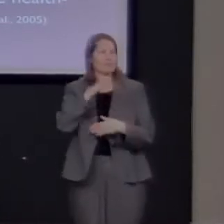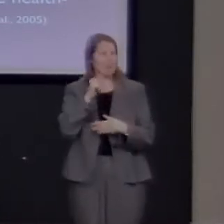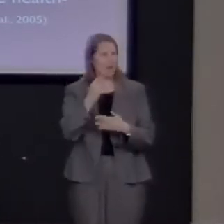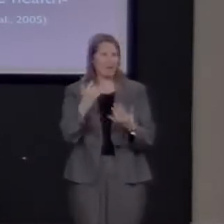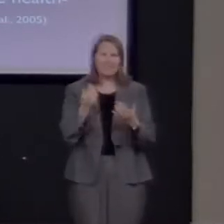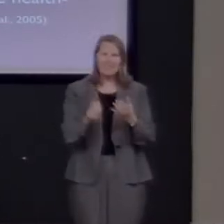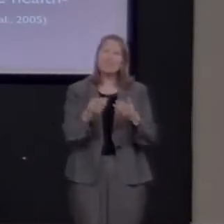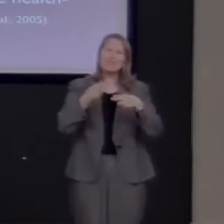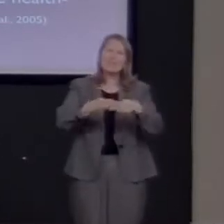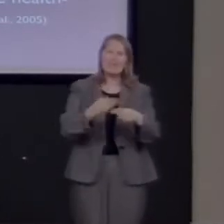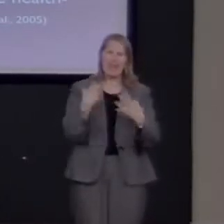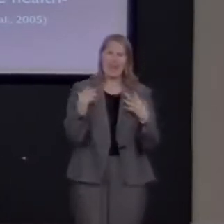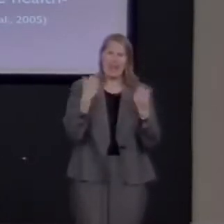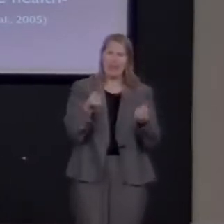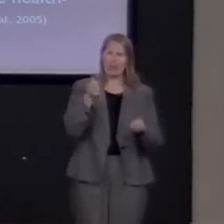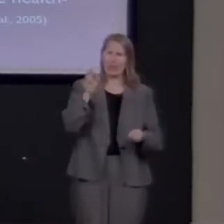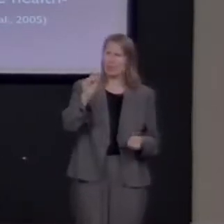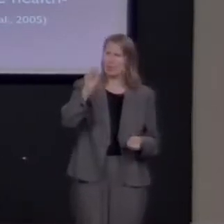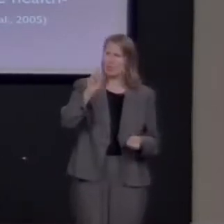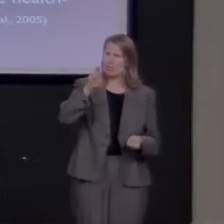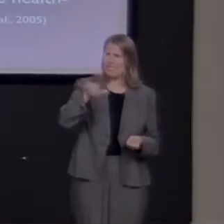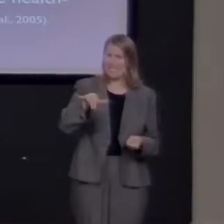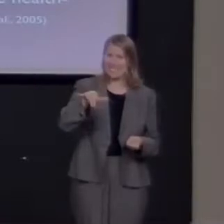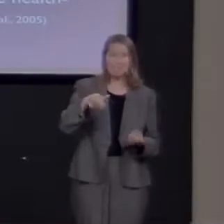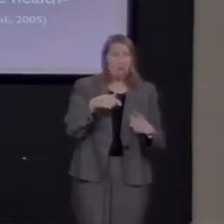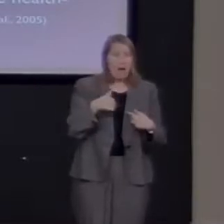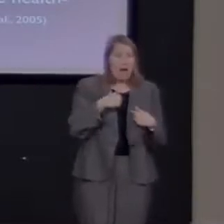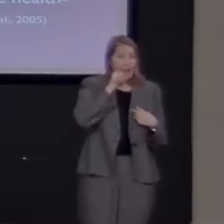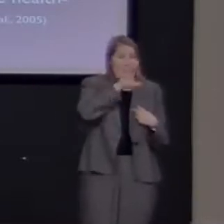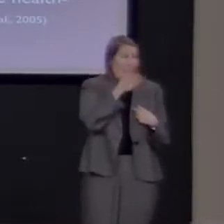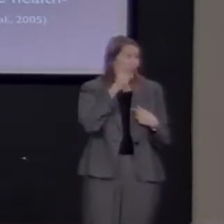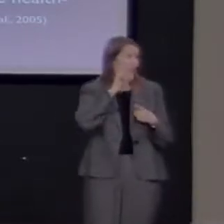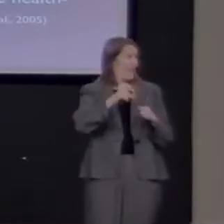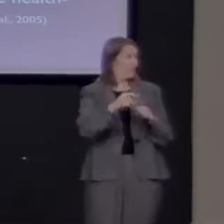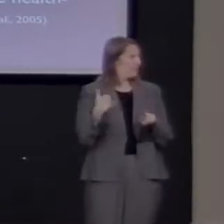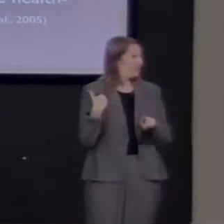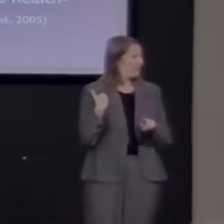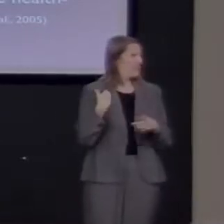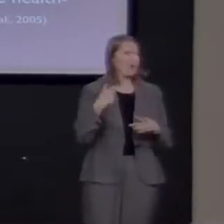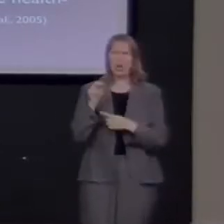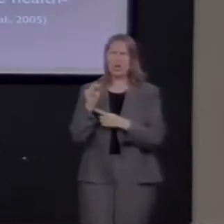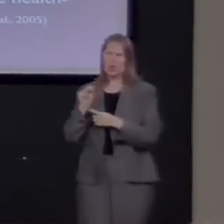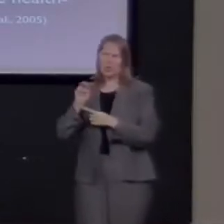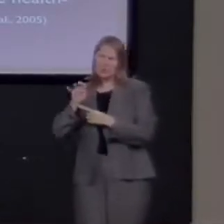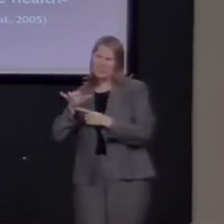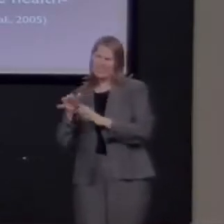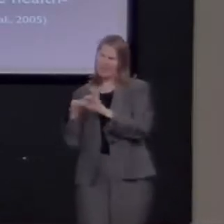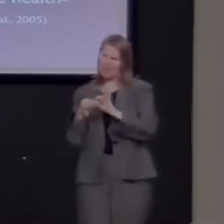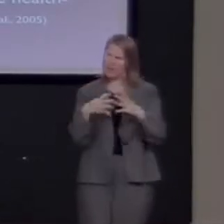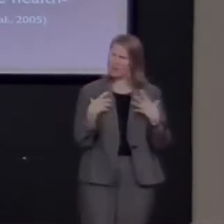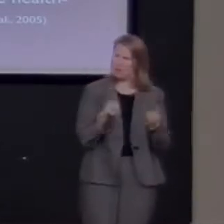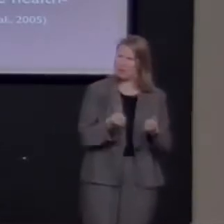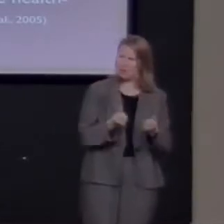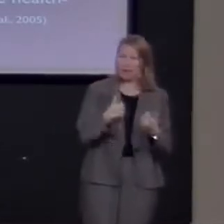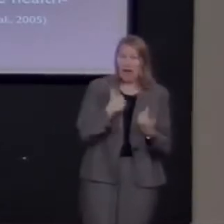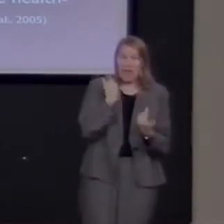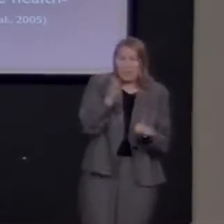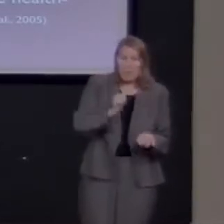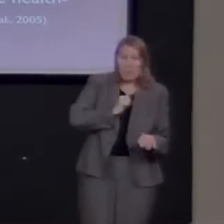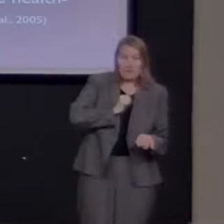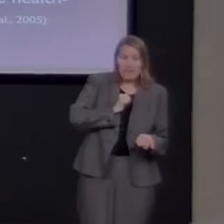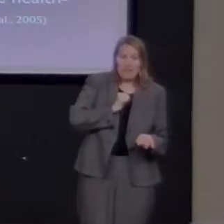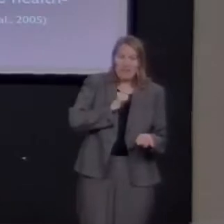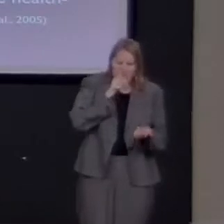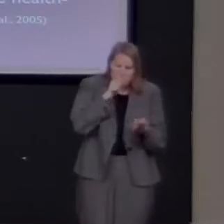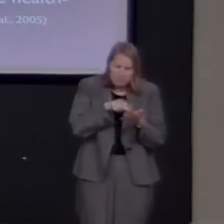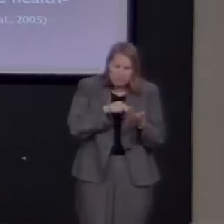field called health numeracy. Until I came across it, I didn't think that numeracy would play such a big role in health. But then if you